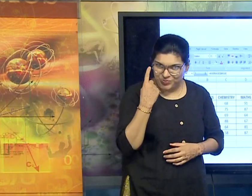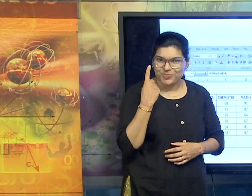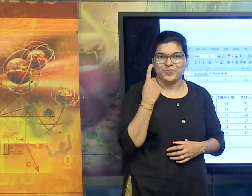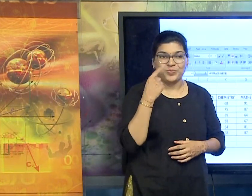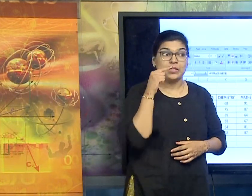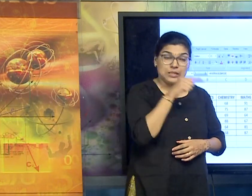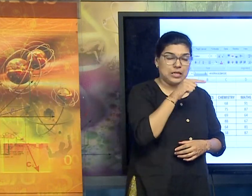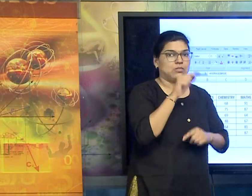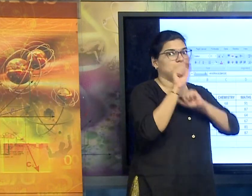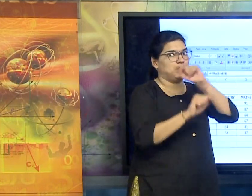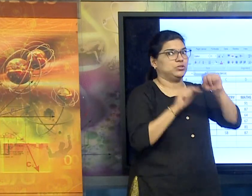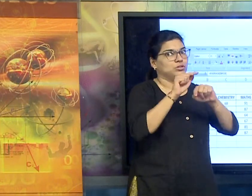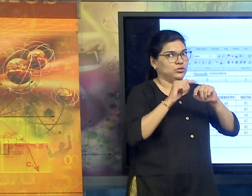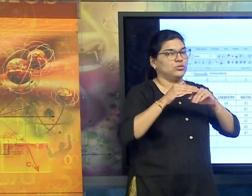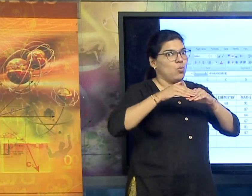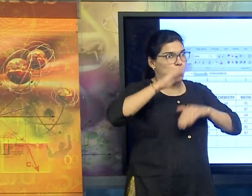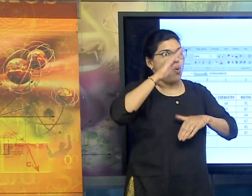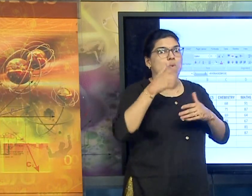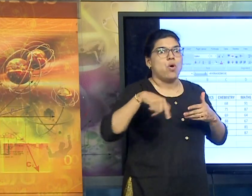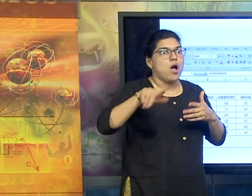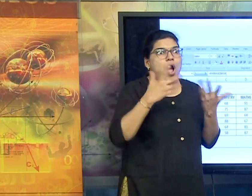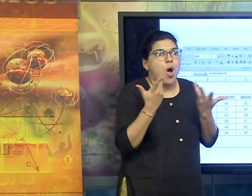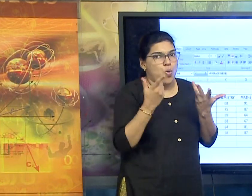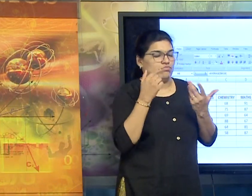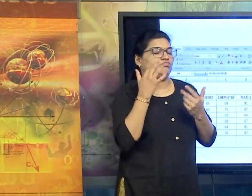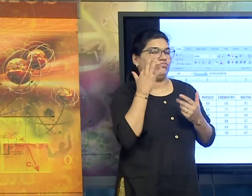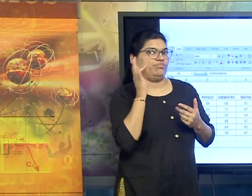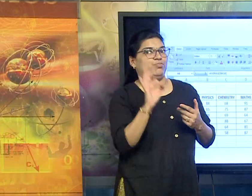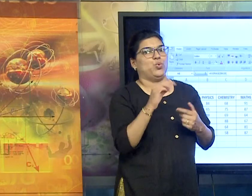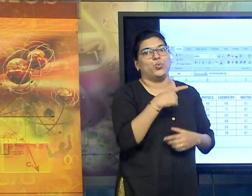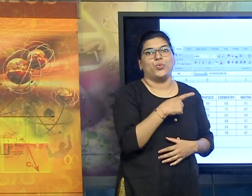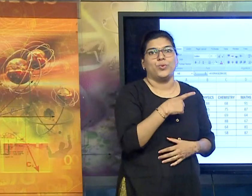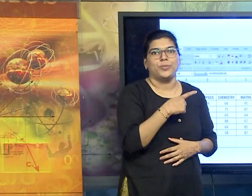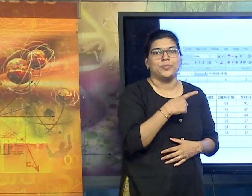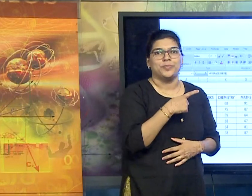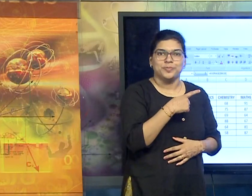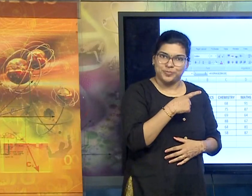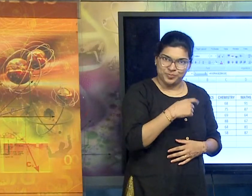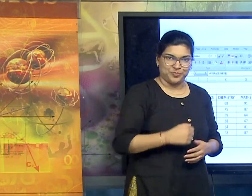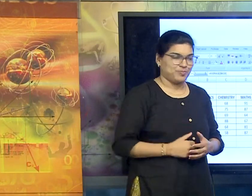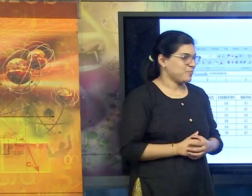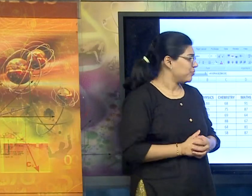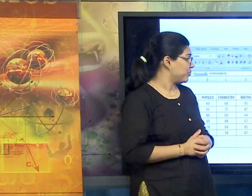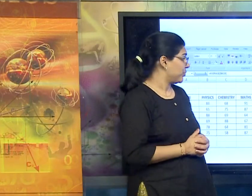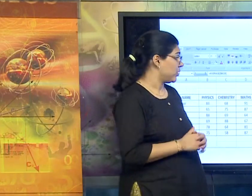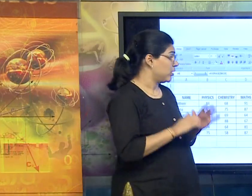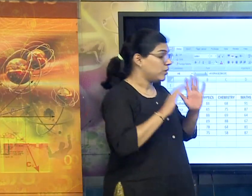79.5. So this way we get the percentage. So this is a very important formula.